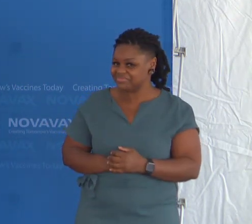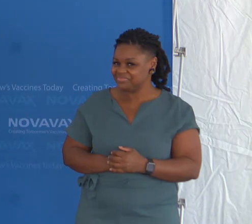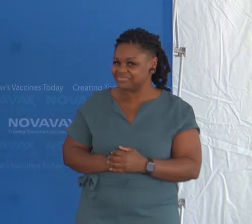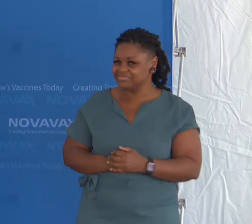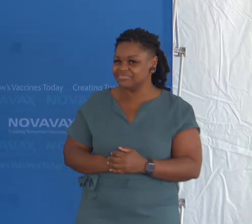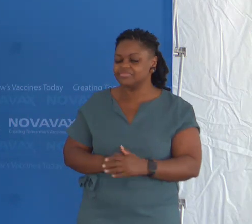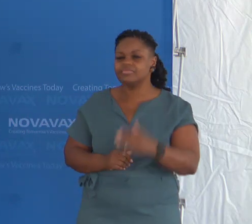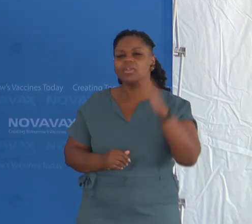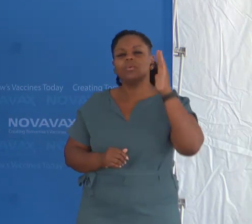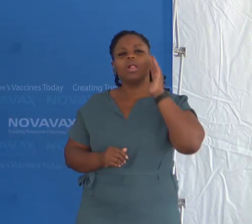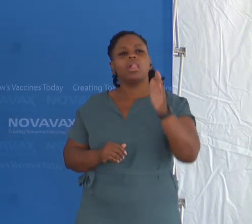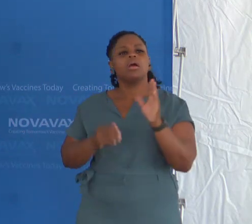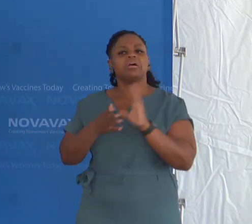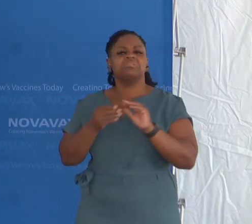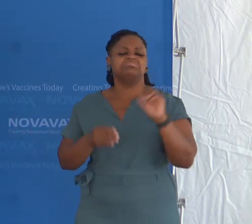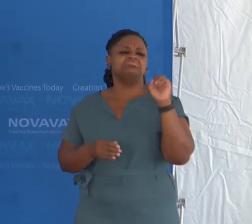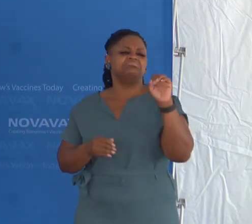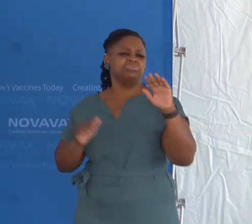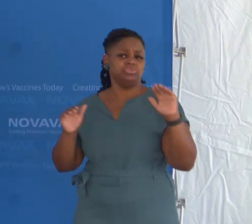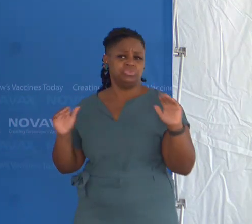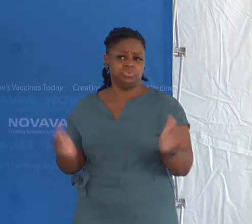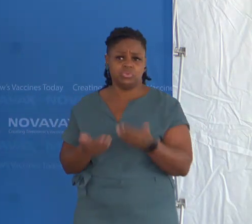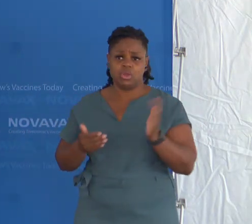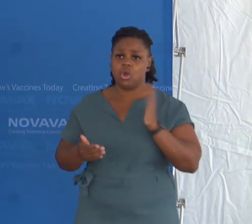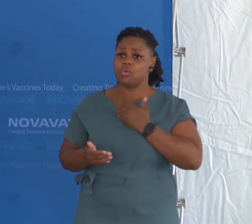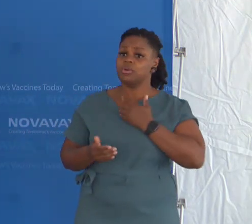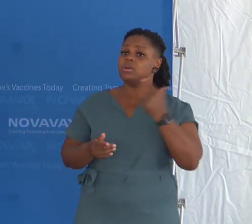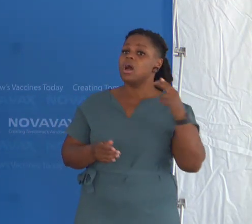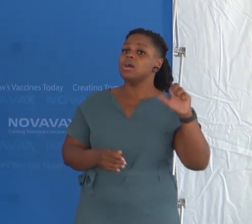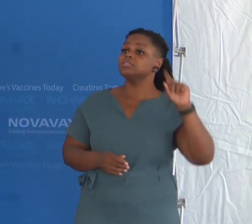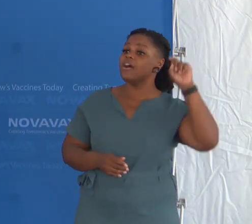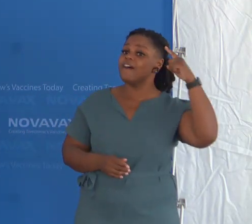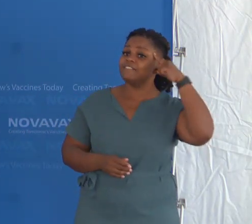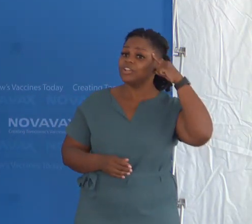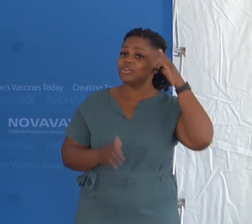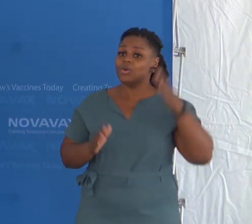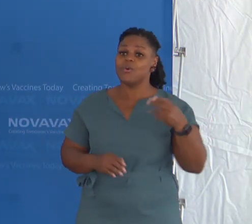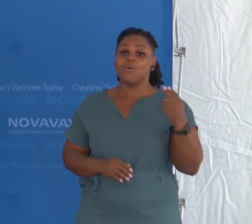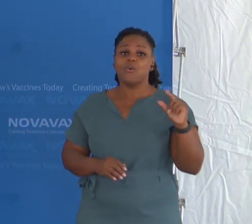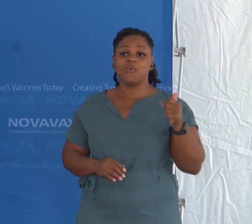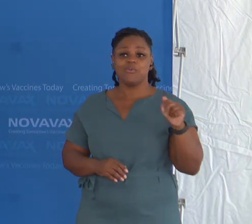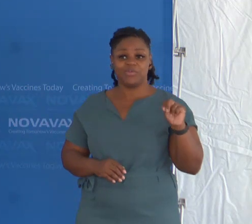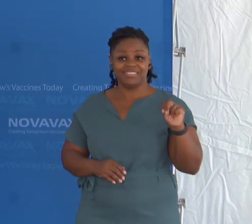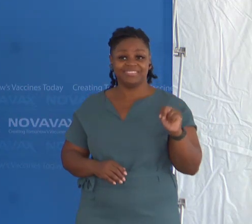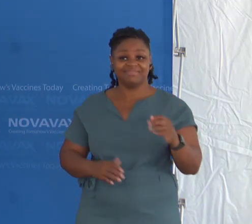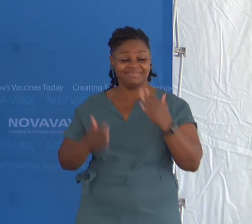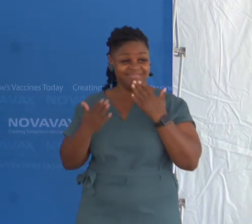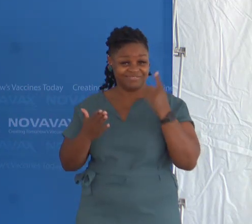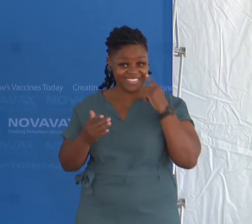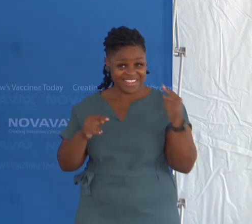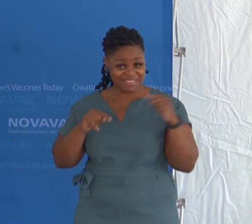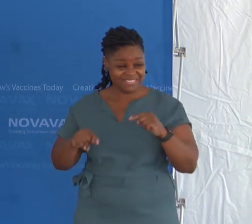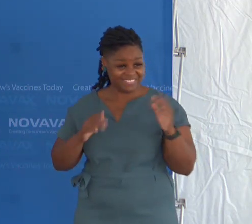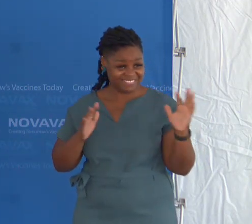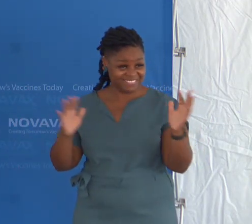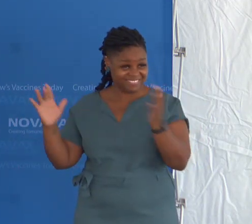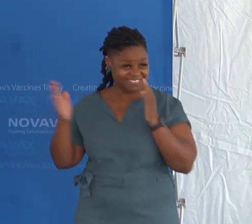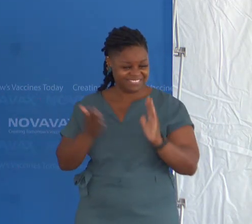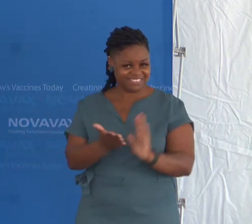our guests. Governor Hogan, thank you, sir, for coming. It's a real honor for us to have you